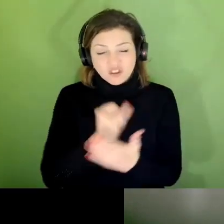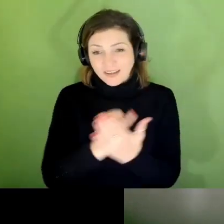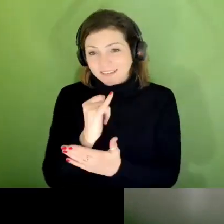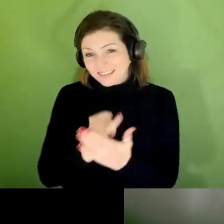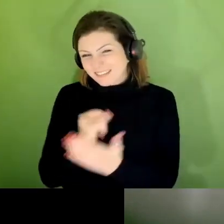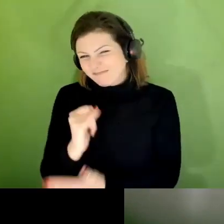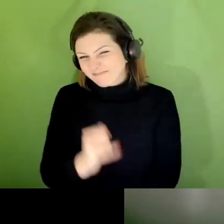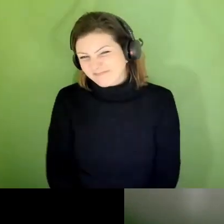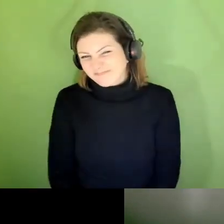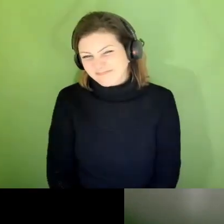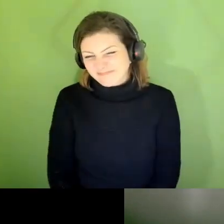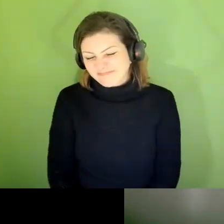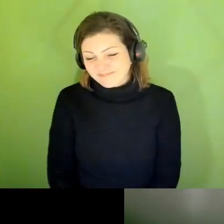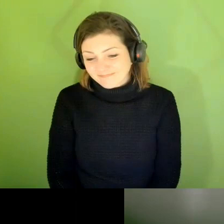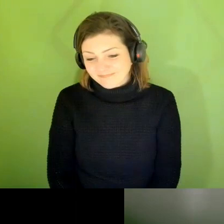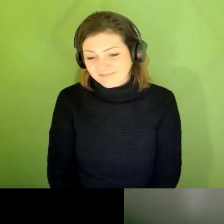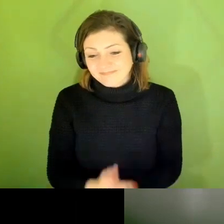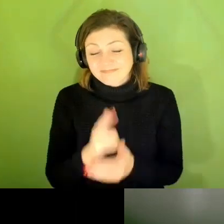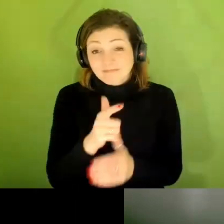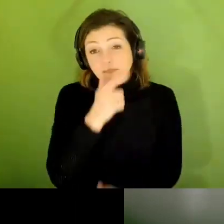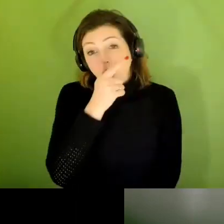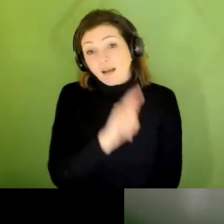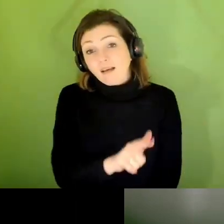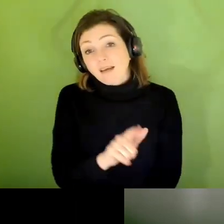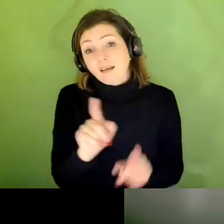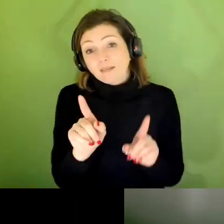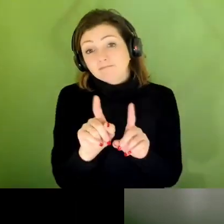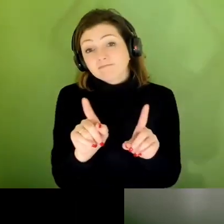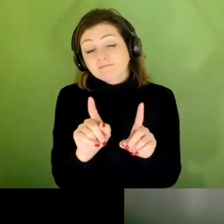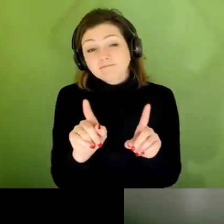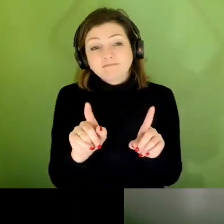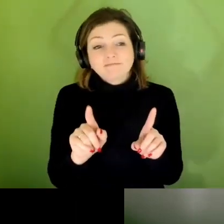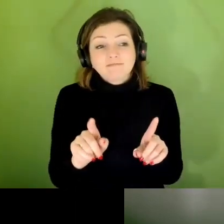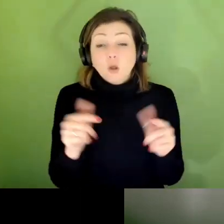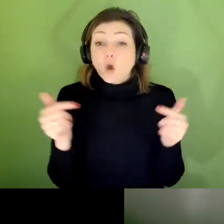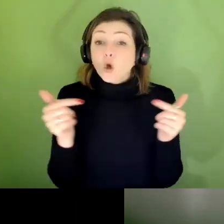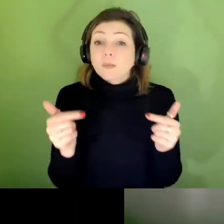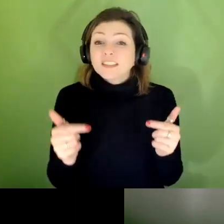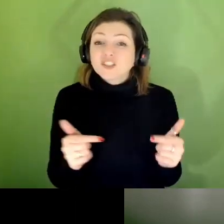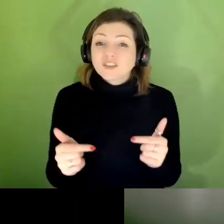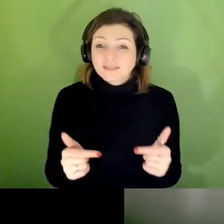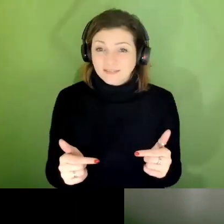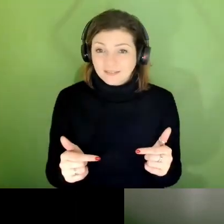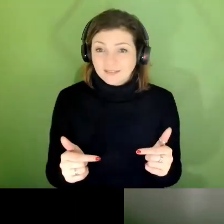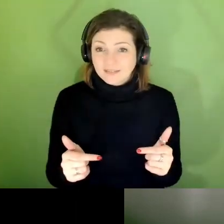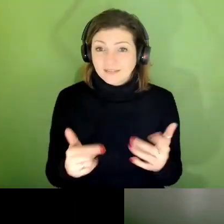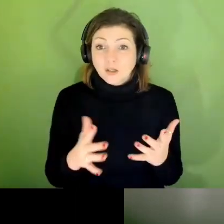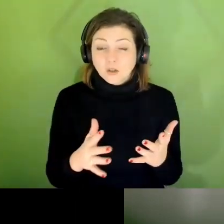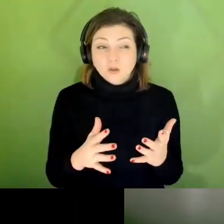really lucky thing was the competition. So I entered it into the Times Chicken House